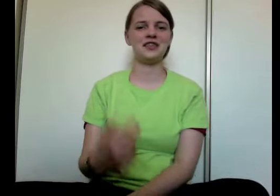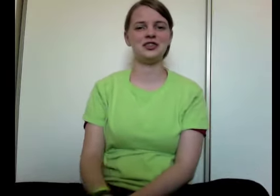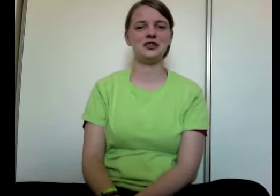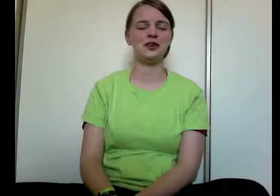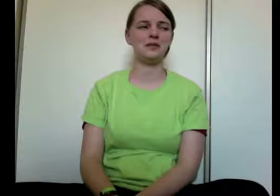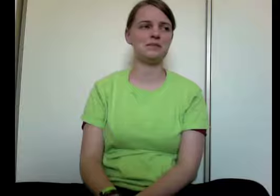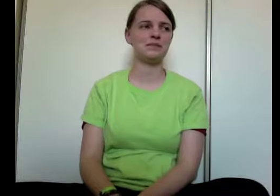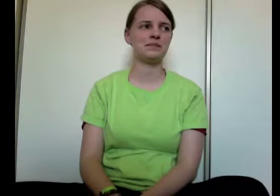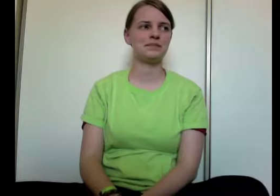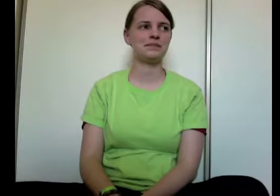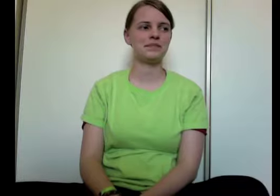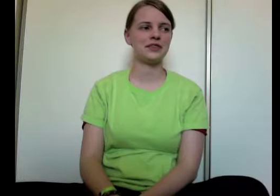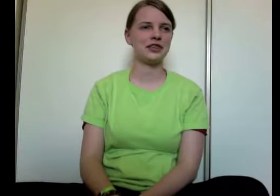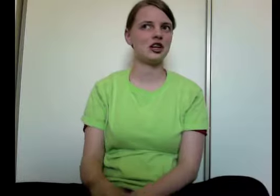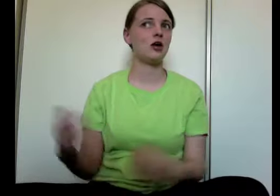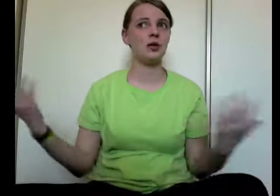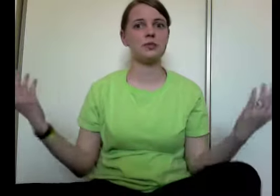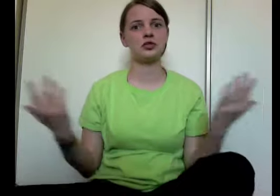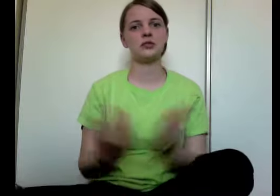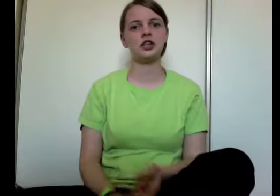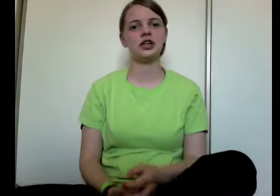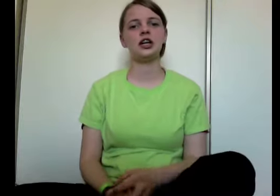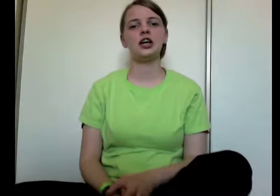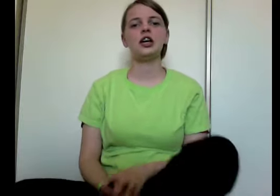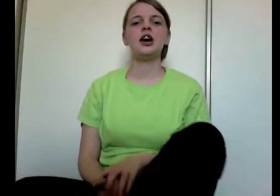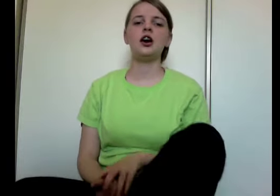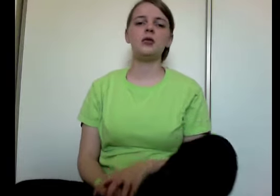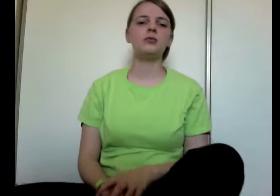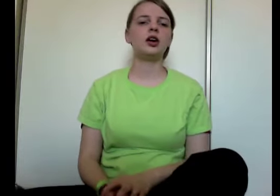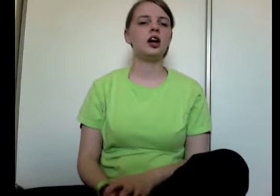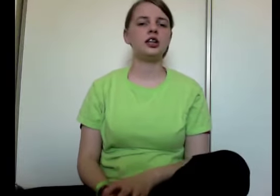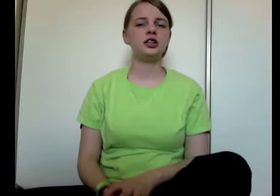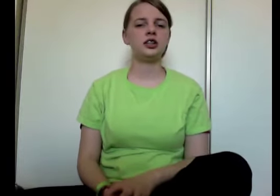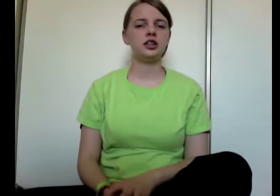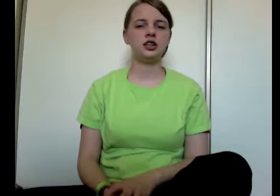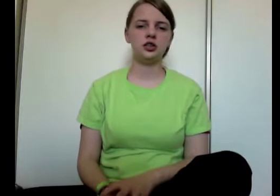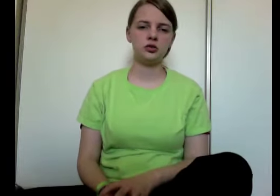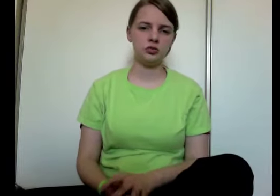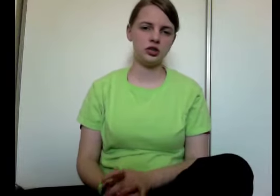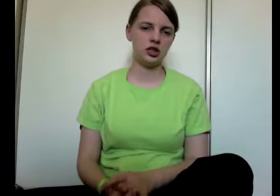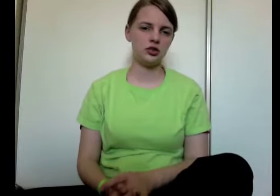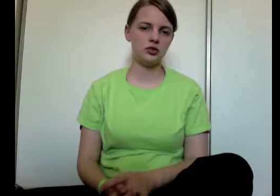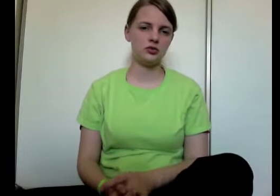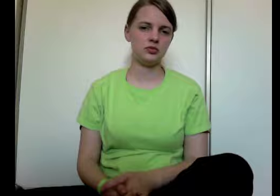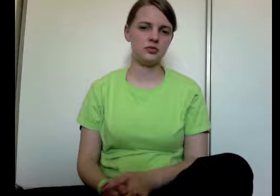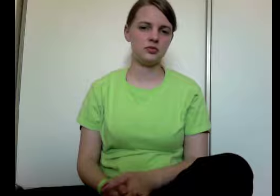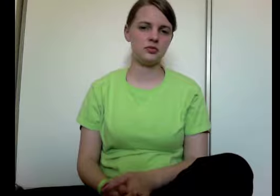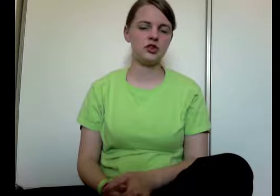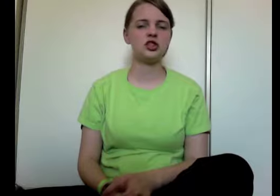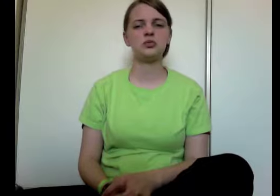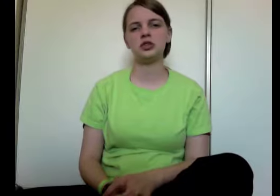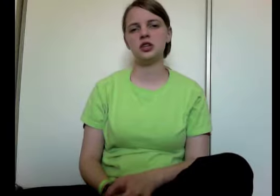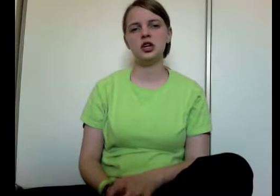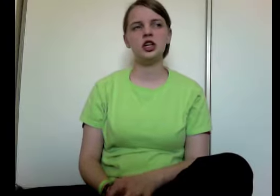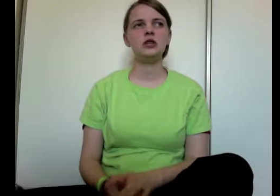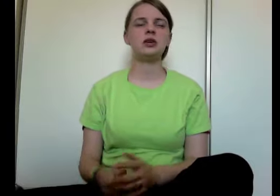to come up with something. I did, what did I do? This one you might